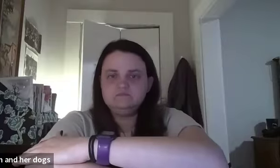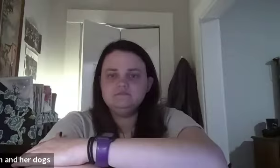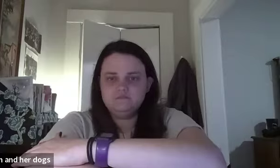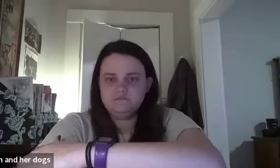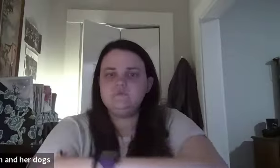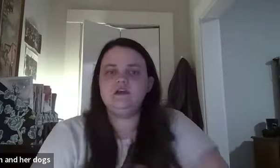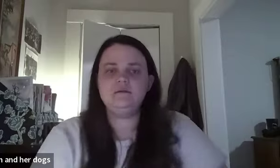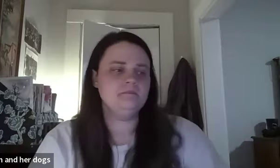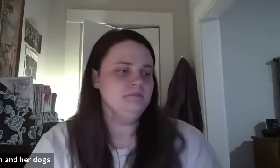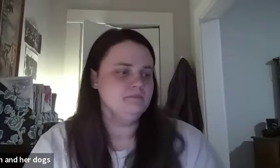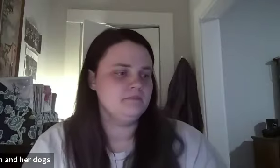Okay.